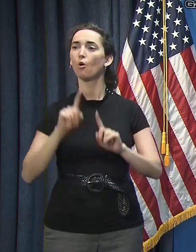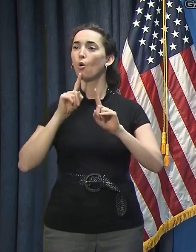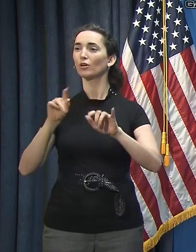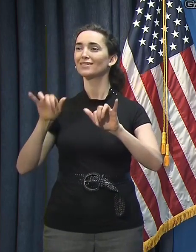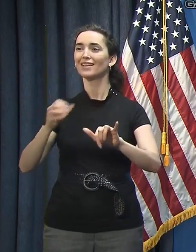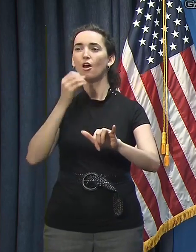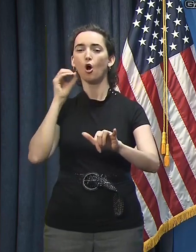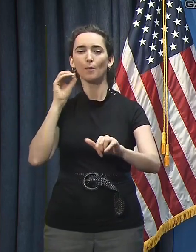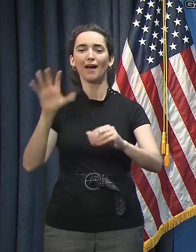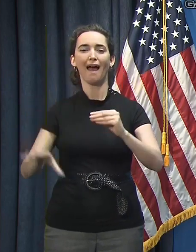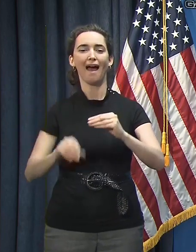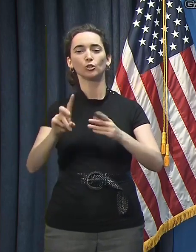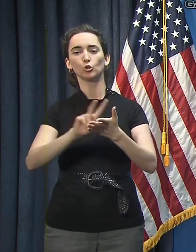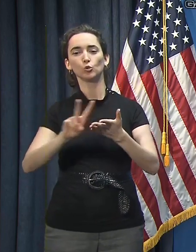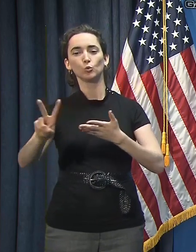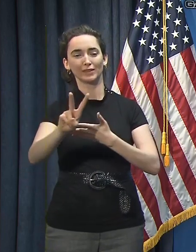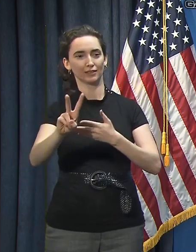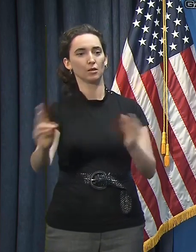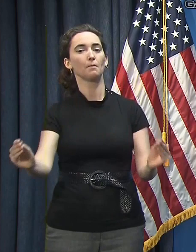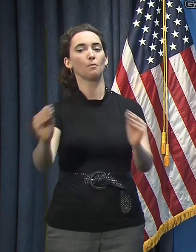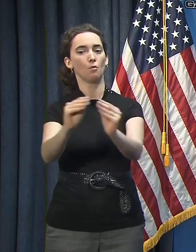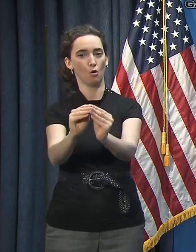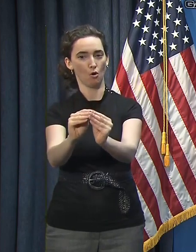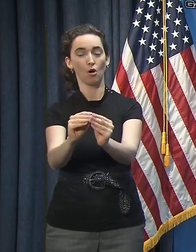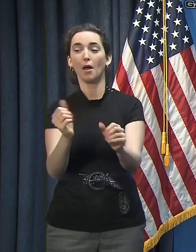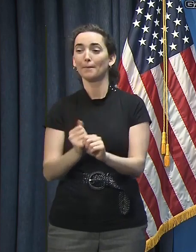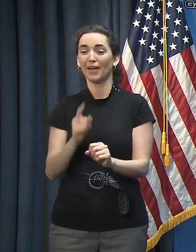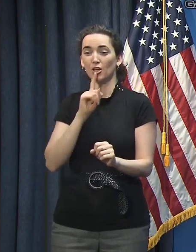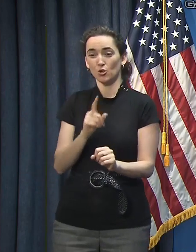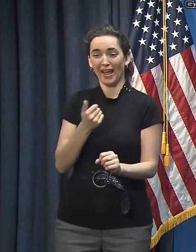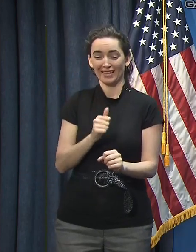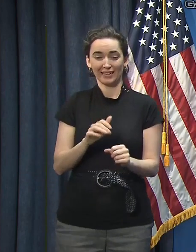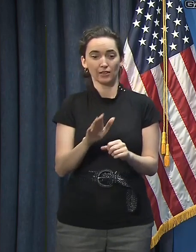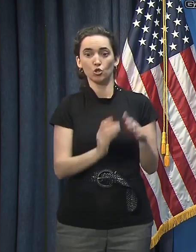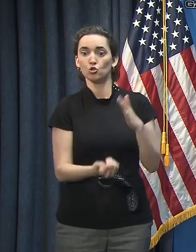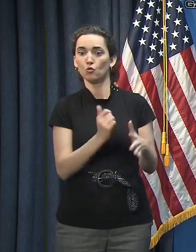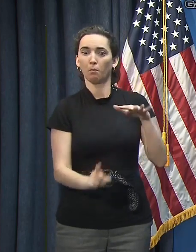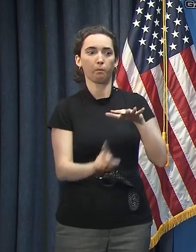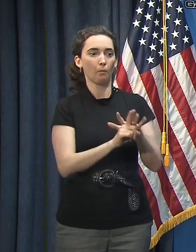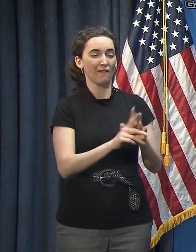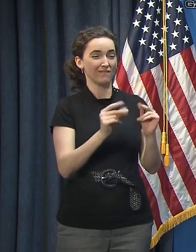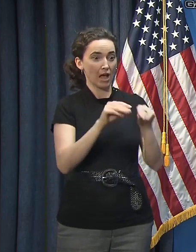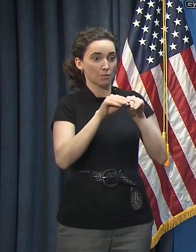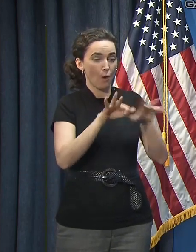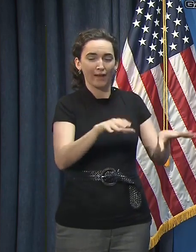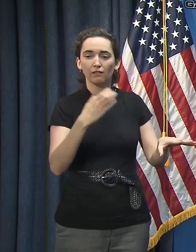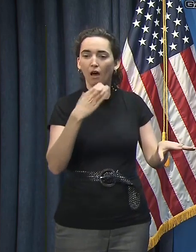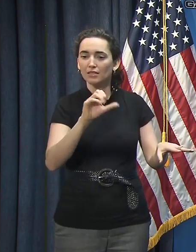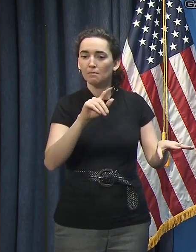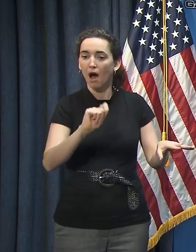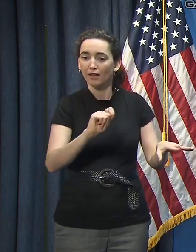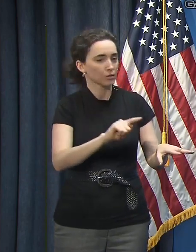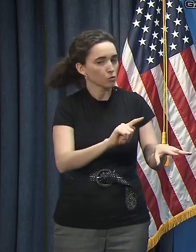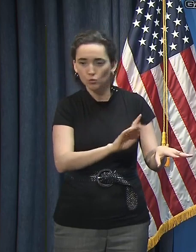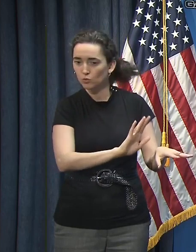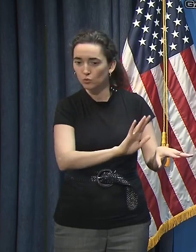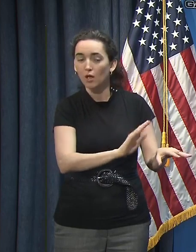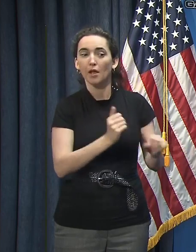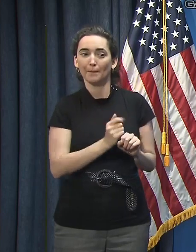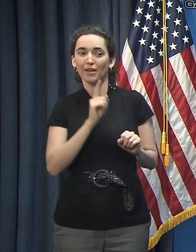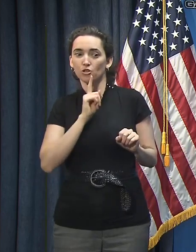for two more weeks, make sure we didn't have a hotspot pop up until we had the ability, knew we had the ability